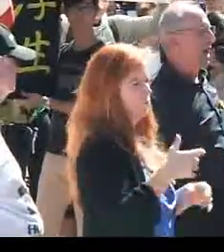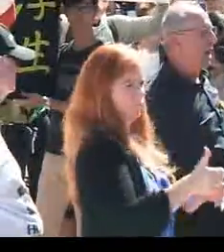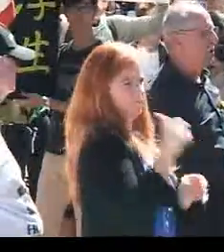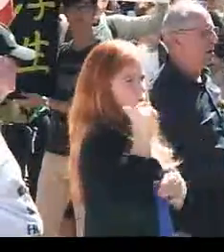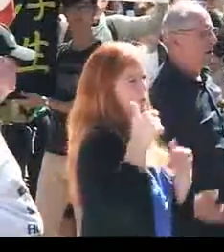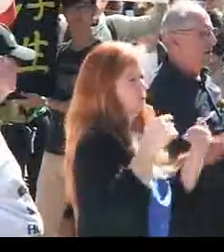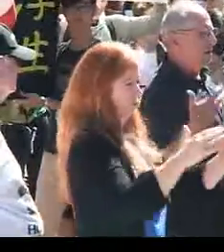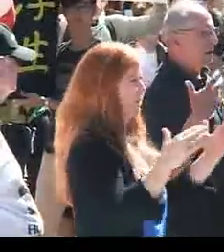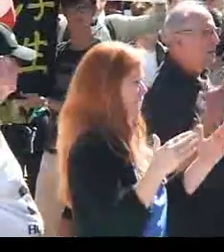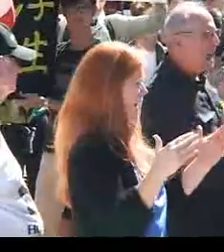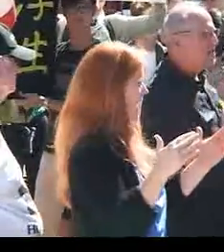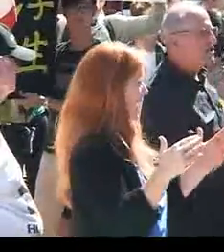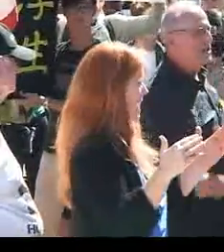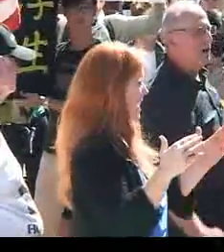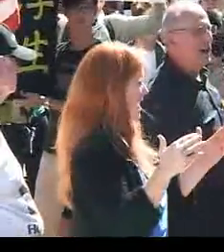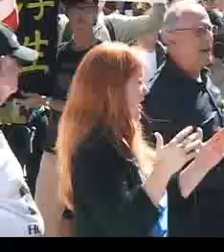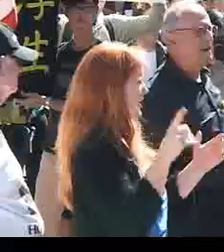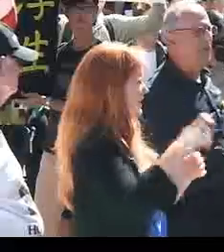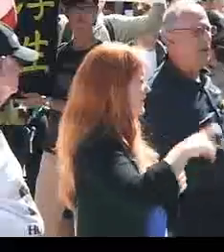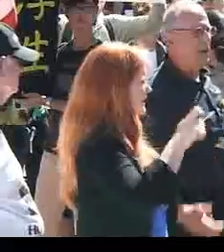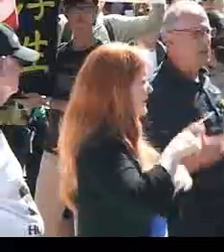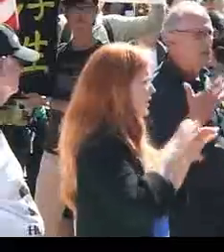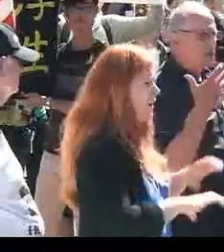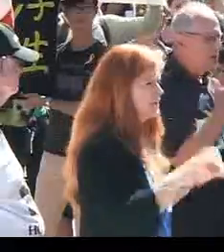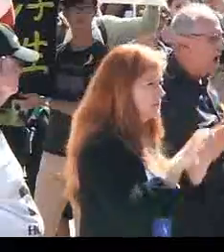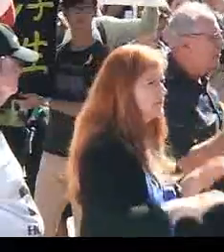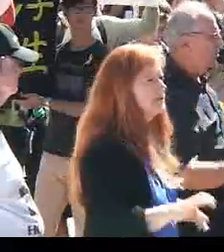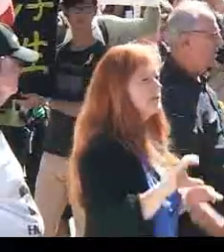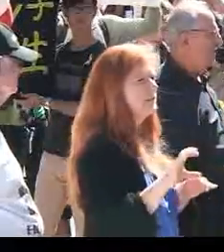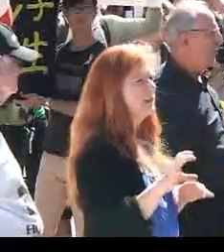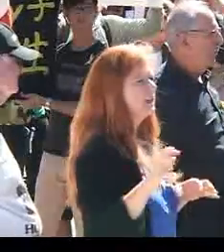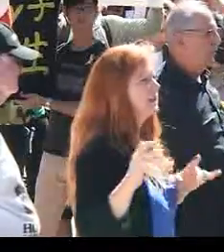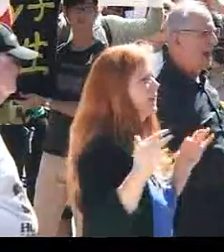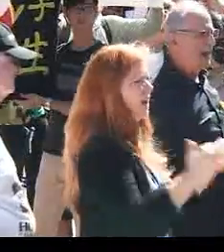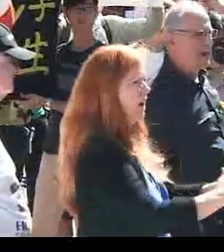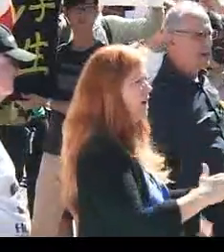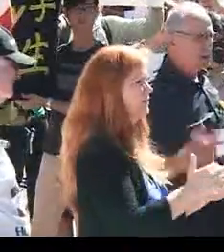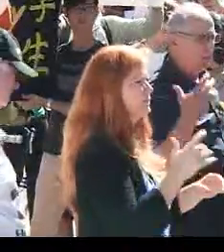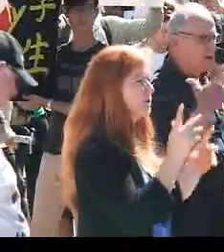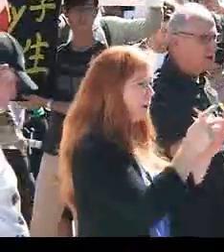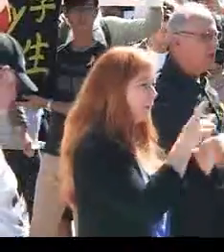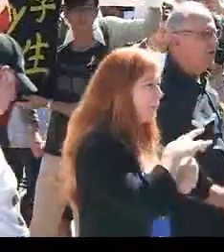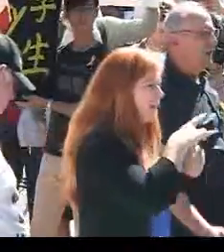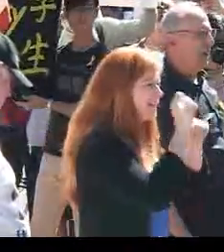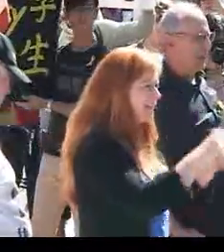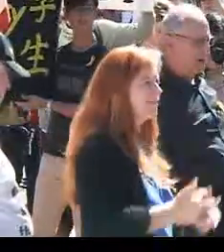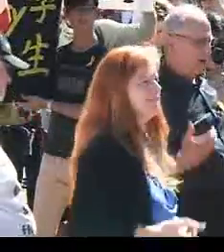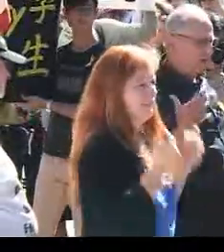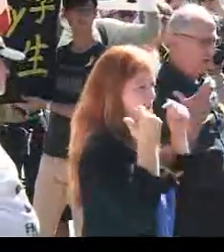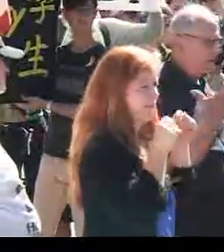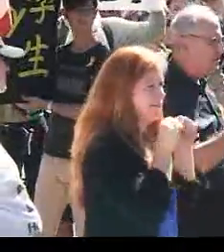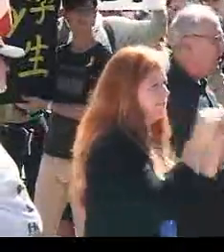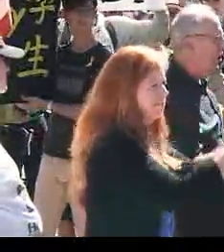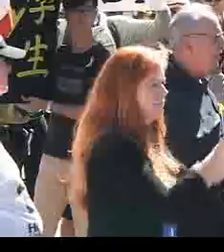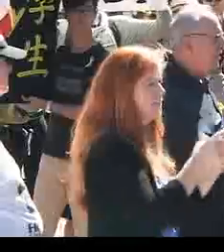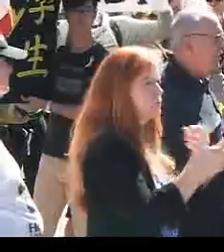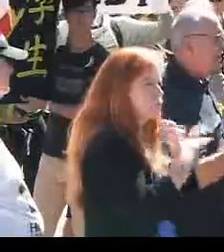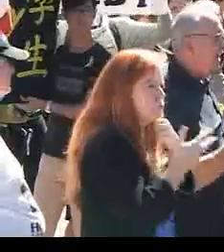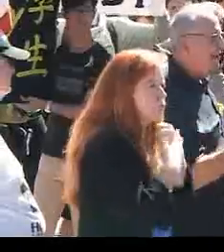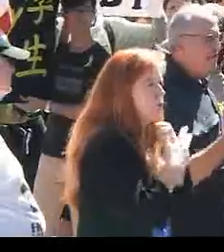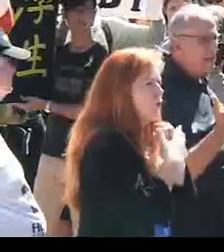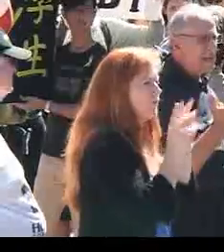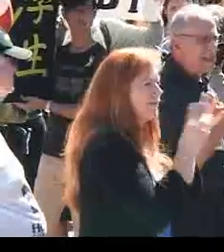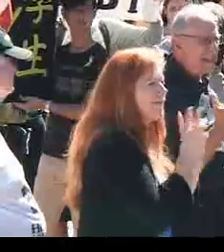to allow the necessary activities to come to a livable planet, to preserve the climate, to preserve